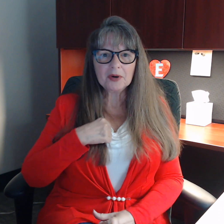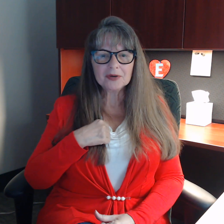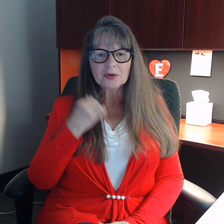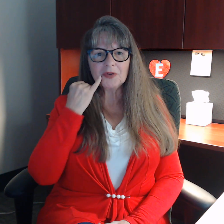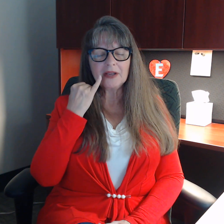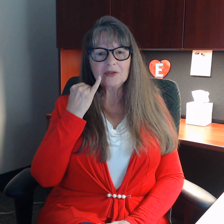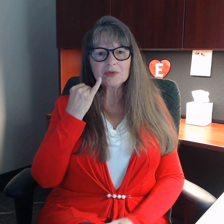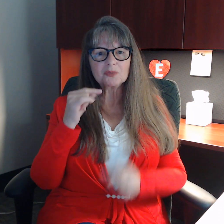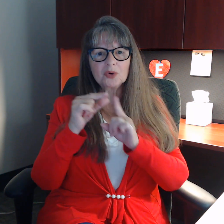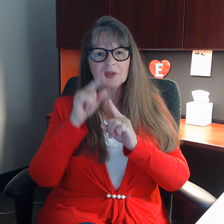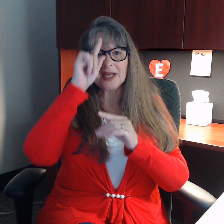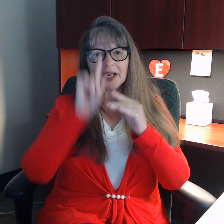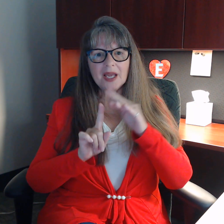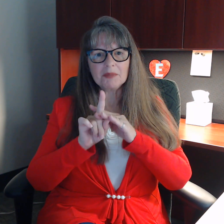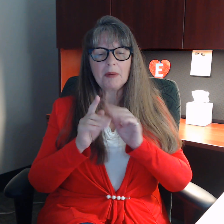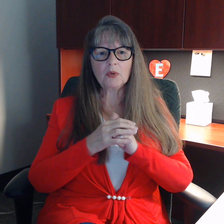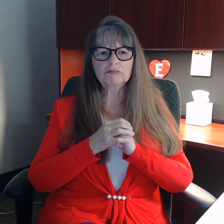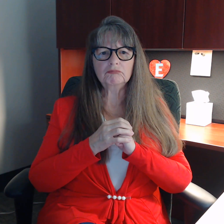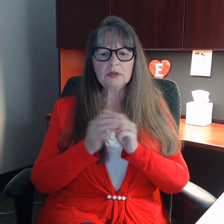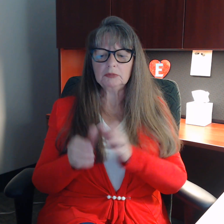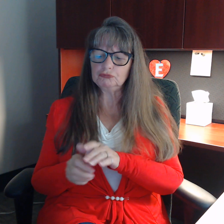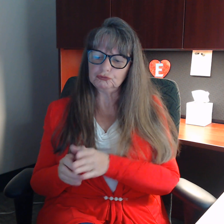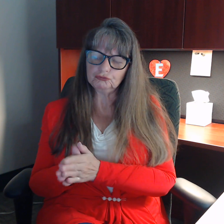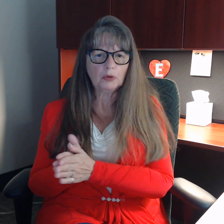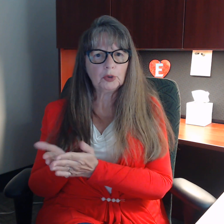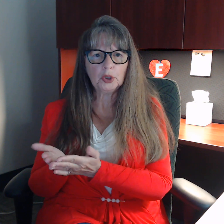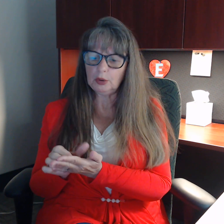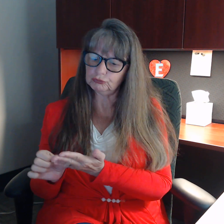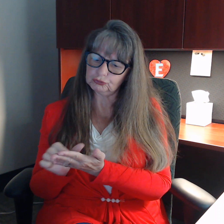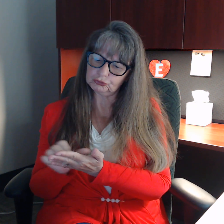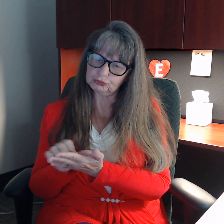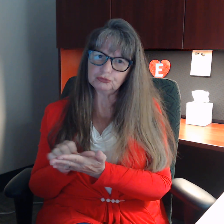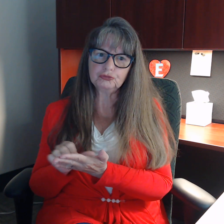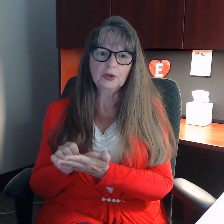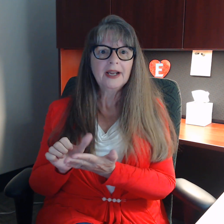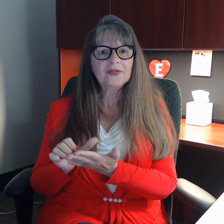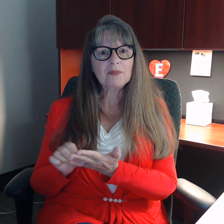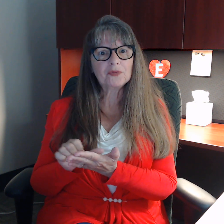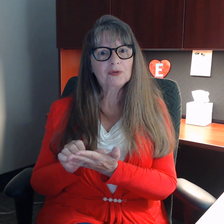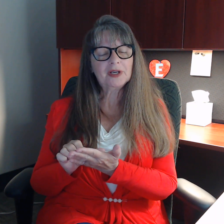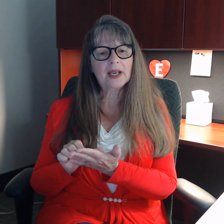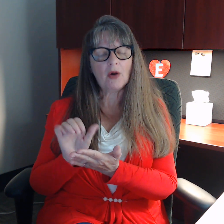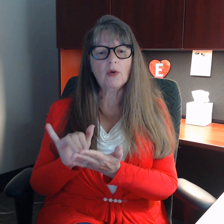So if there was a word that kind of come up, I'm going, open it up, thumb through it, and I go, oh, okay.